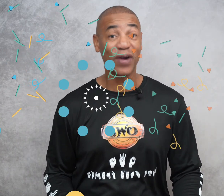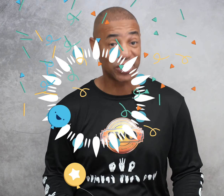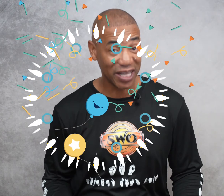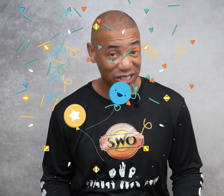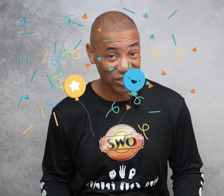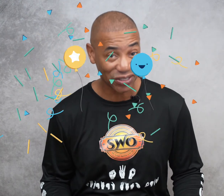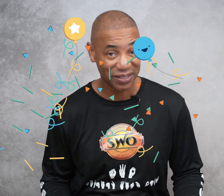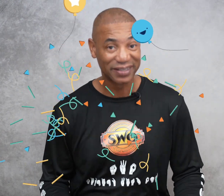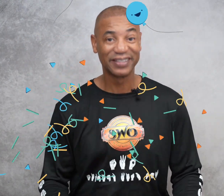Congratulations!